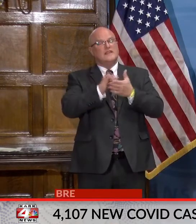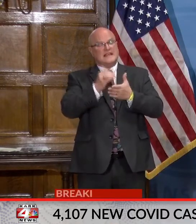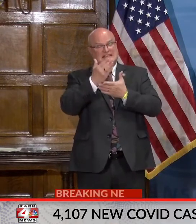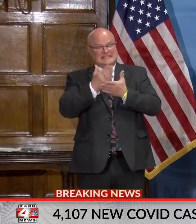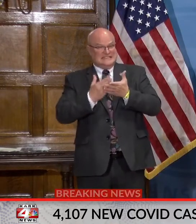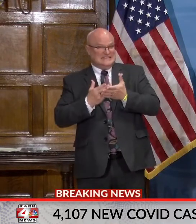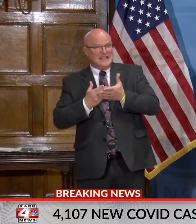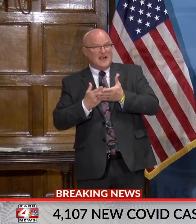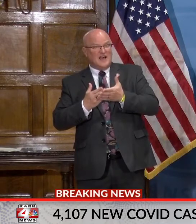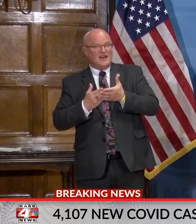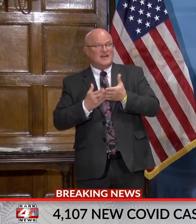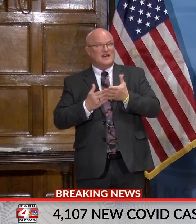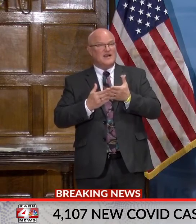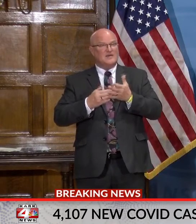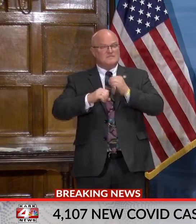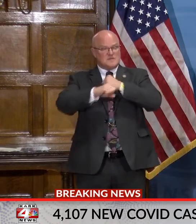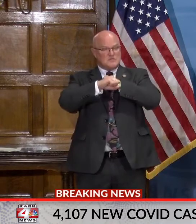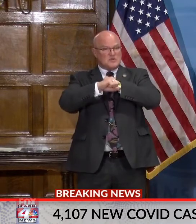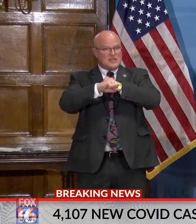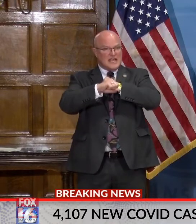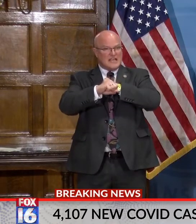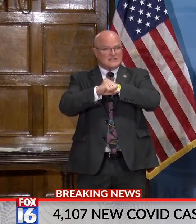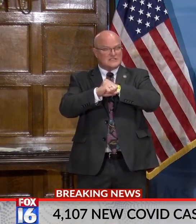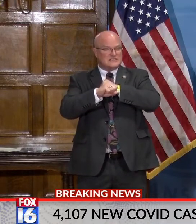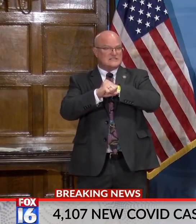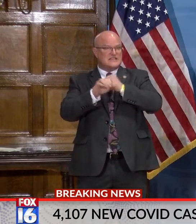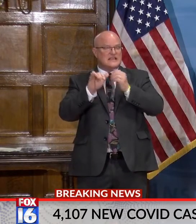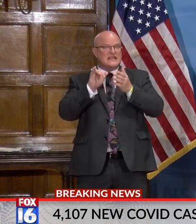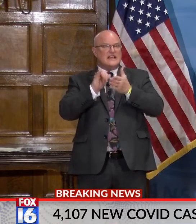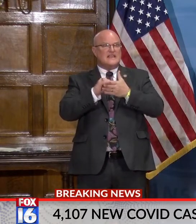the protections that they have